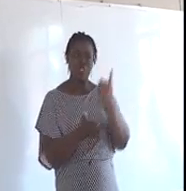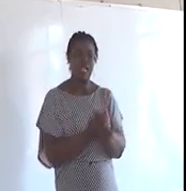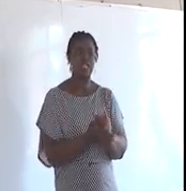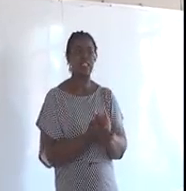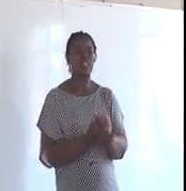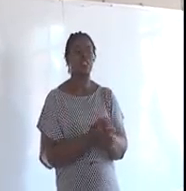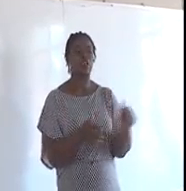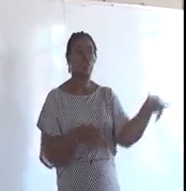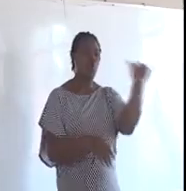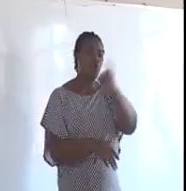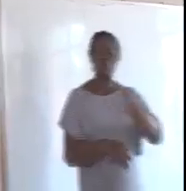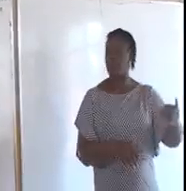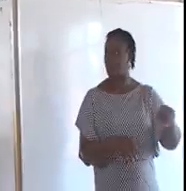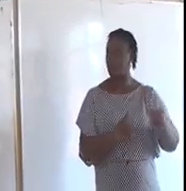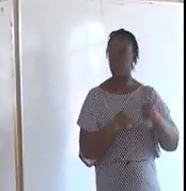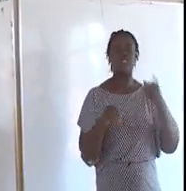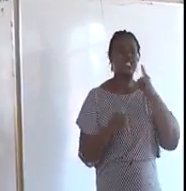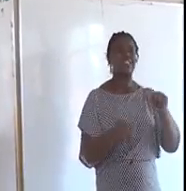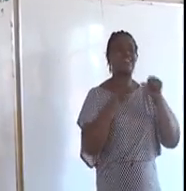is constant.